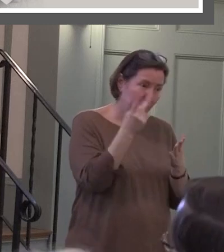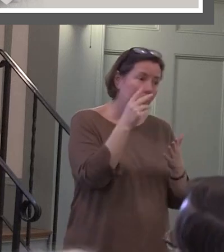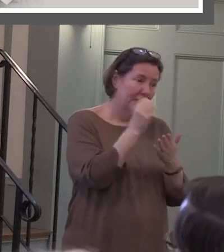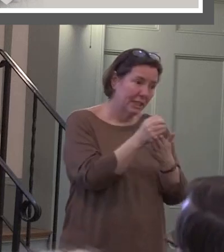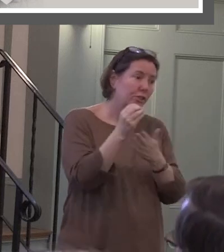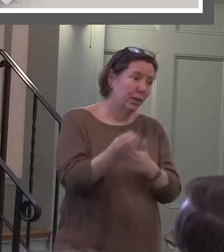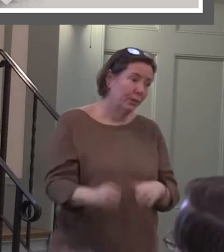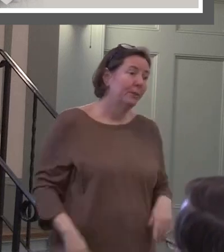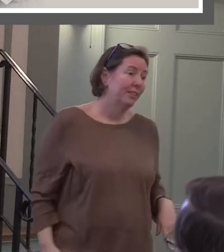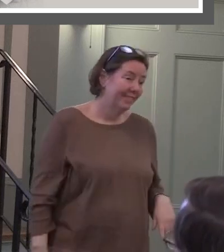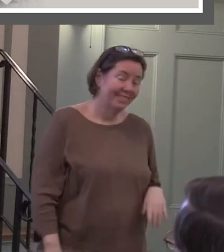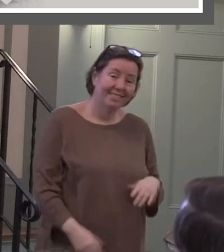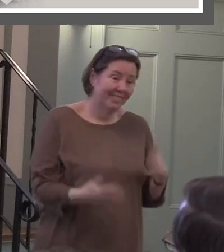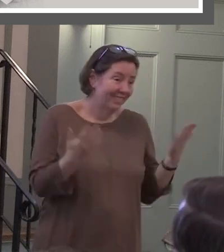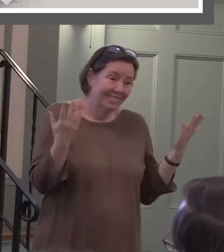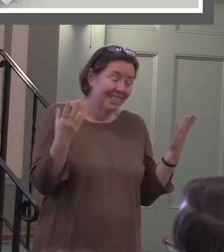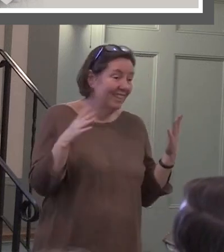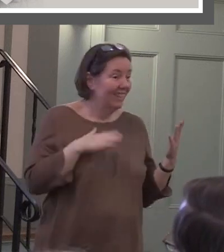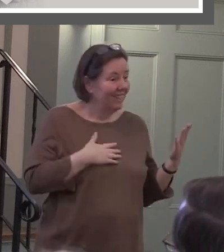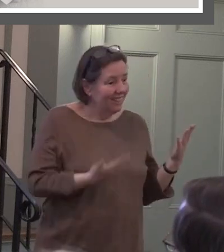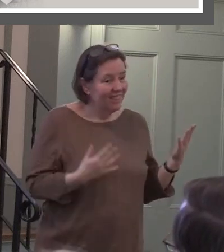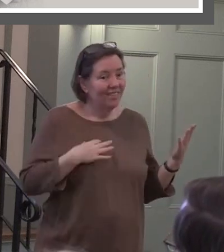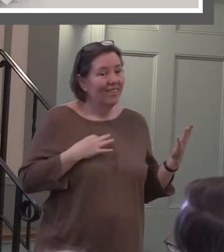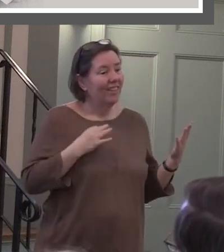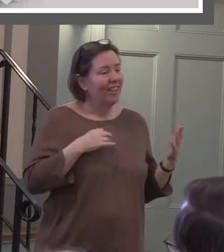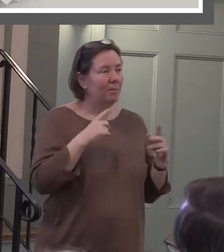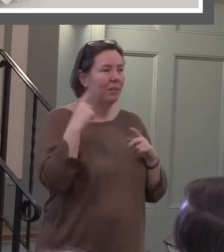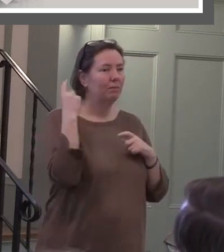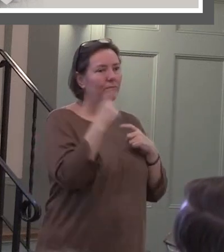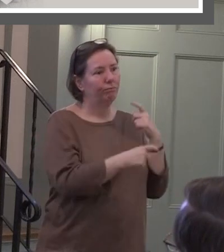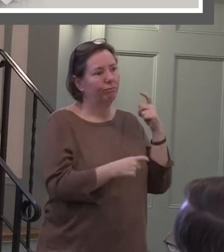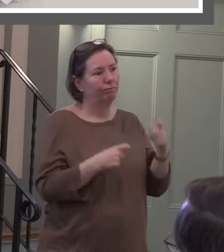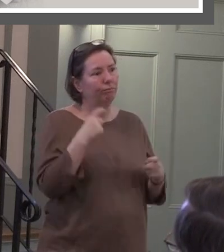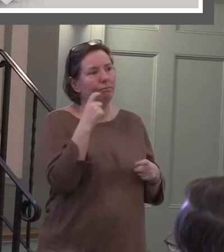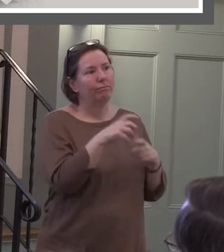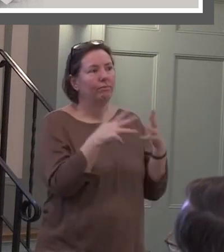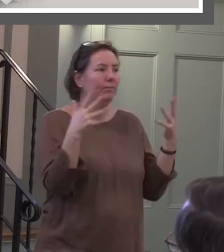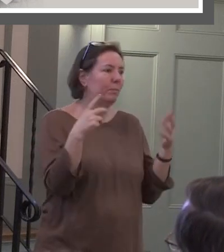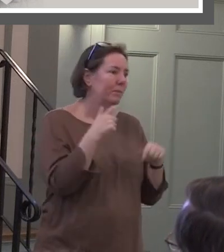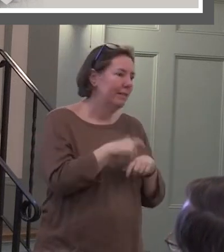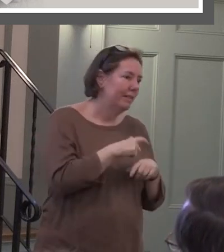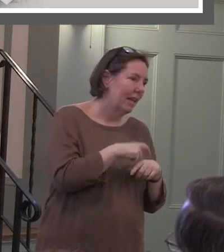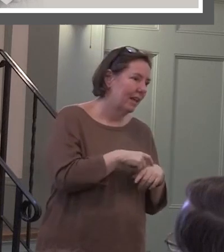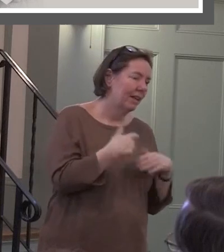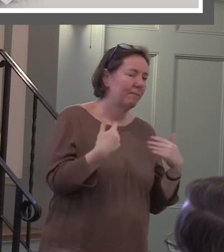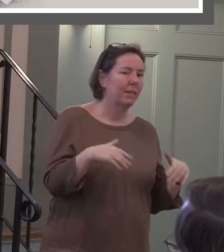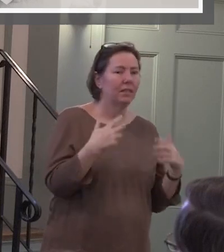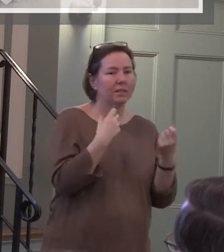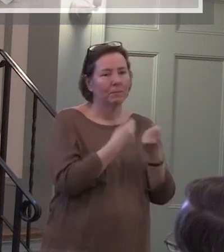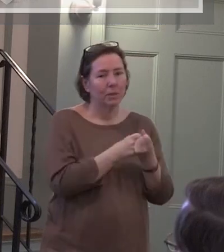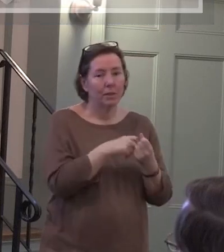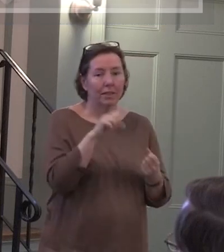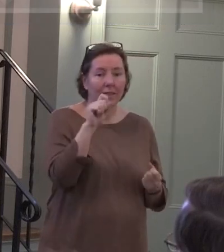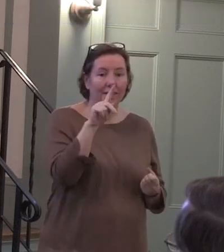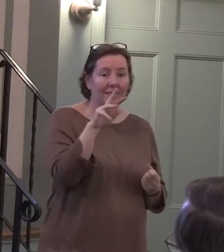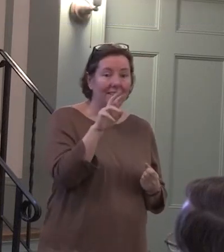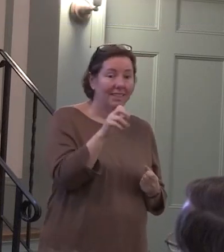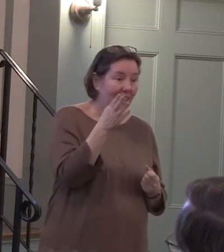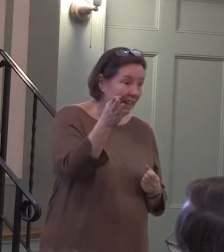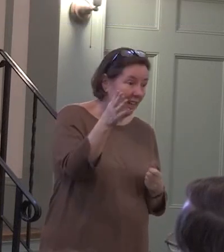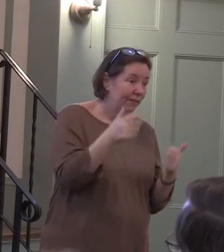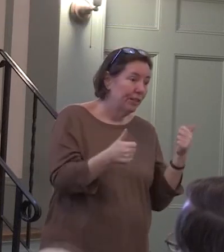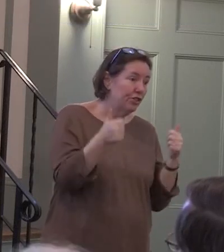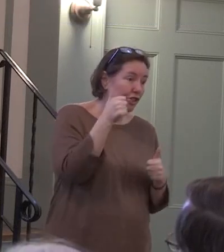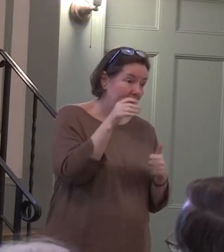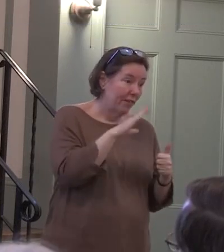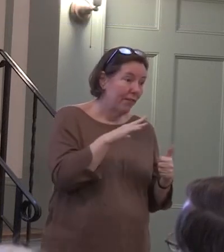00. But they contribute so much of their time. I mean, Steve, being chairman of the board,